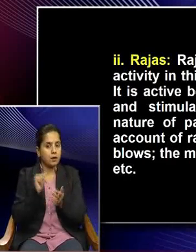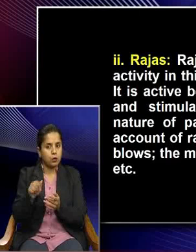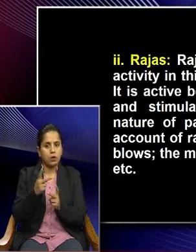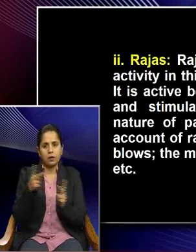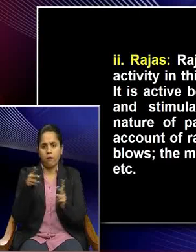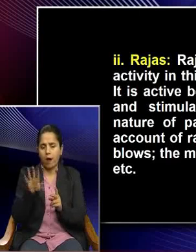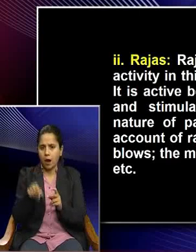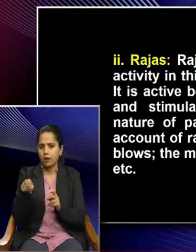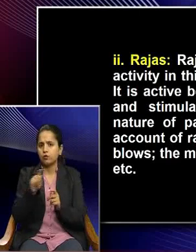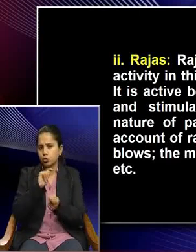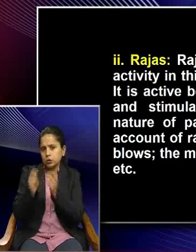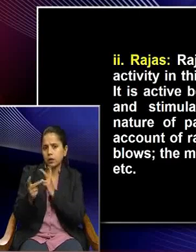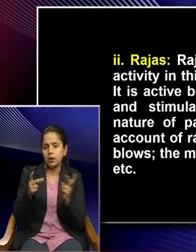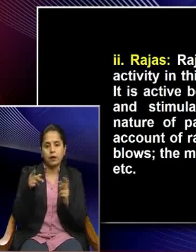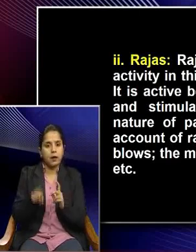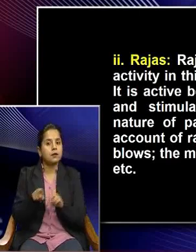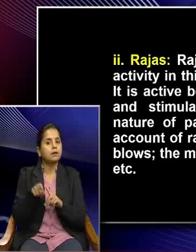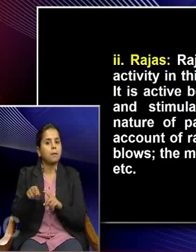It is also the nature of pain.